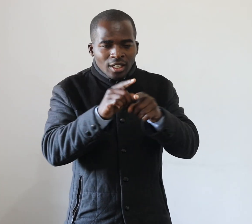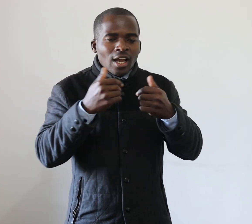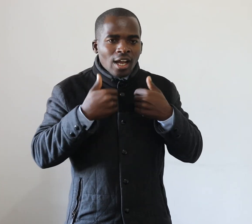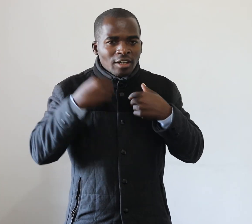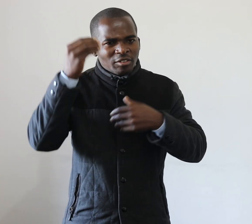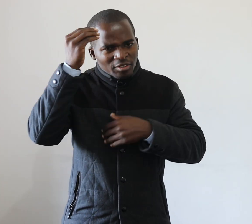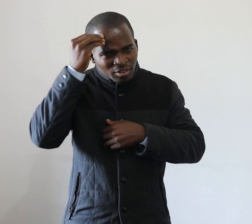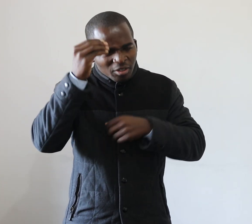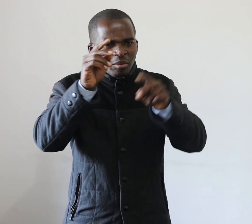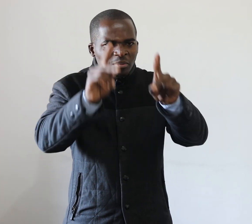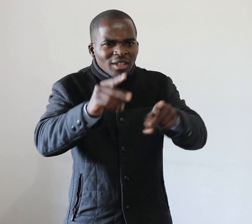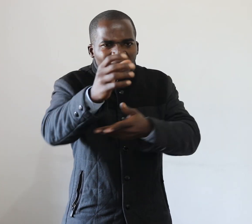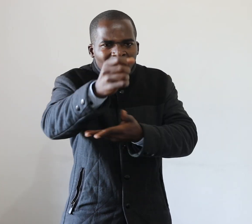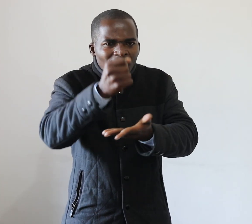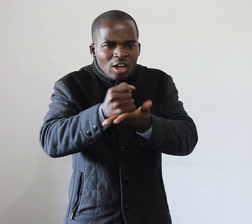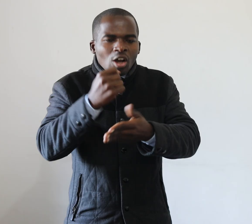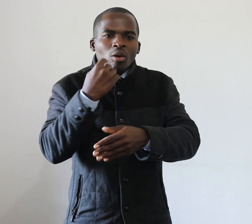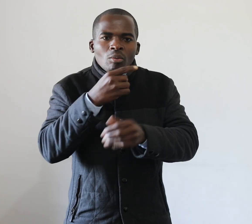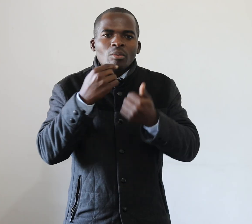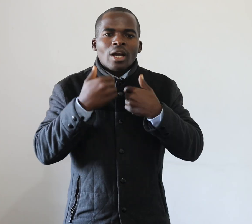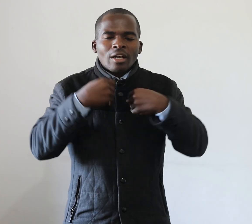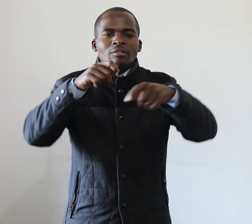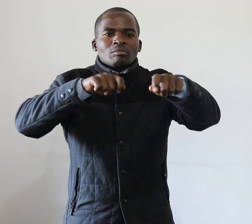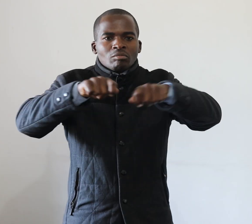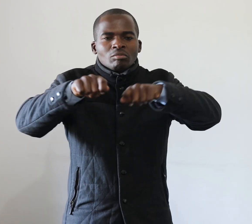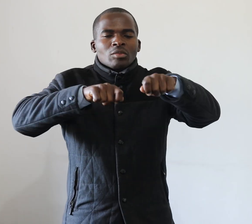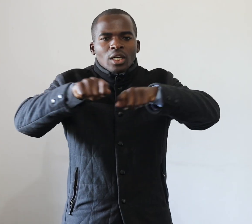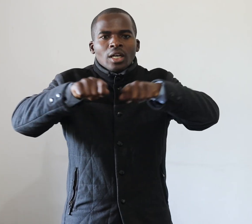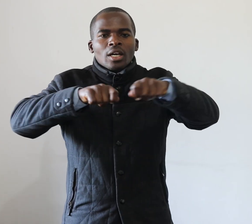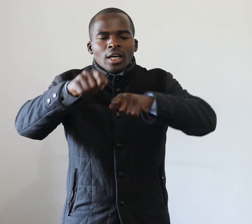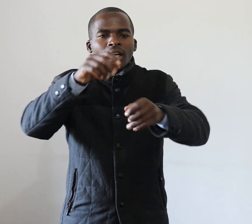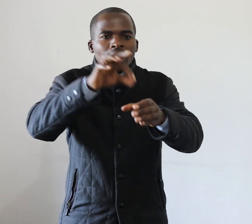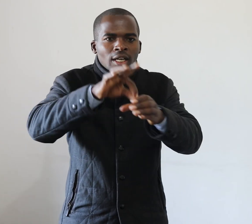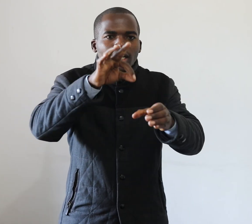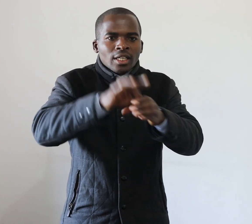been appointed to manage elections in each area.